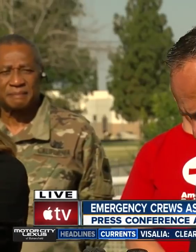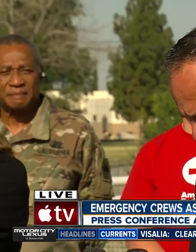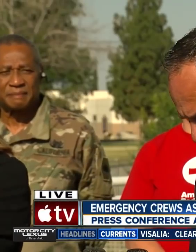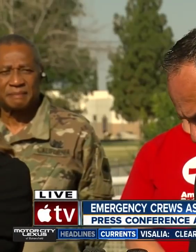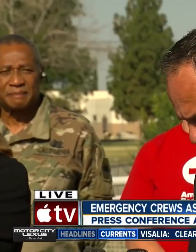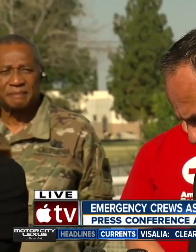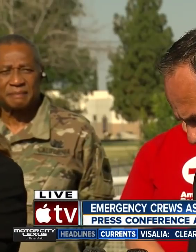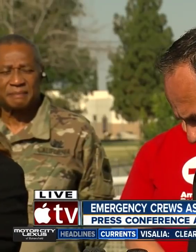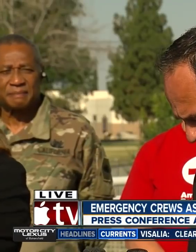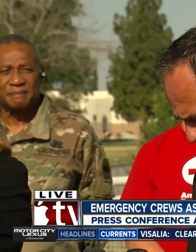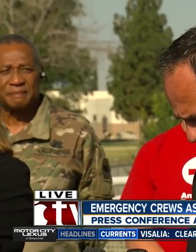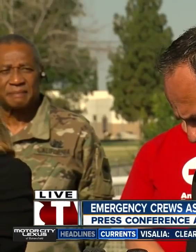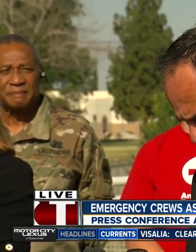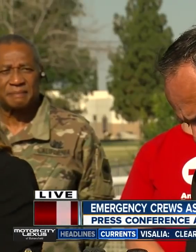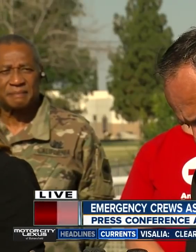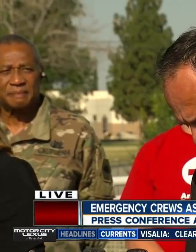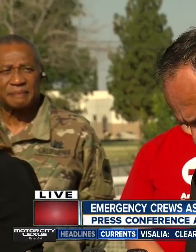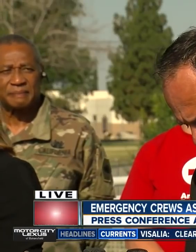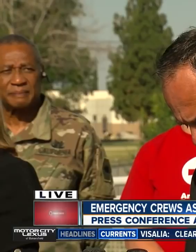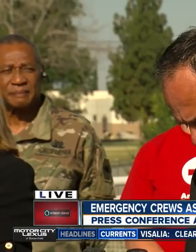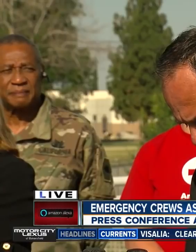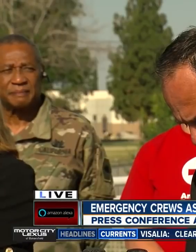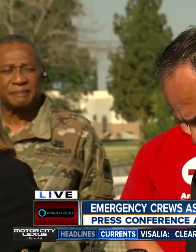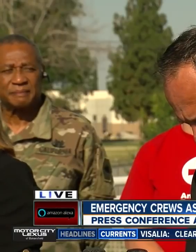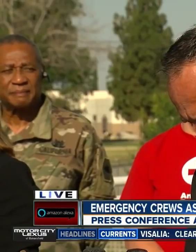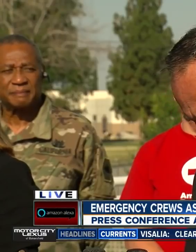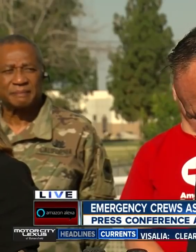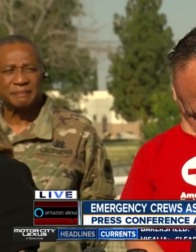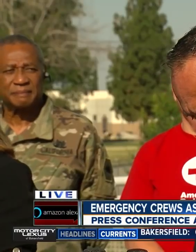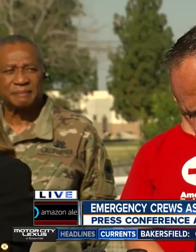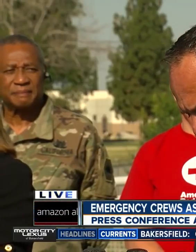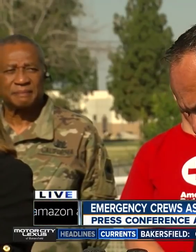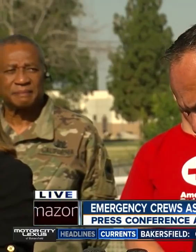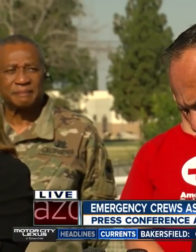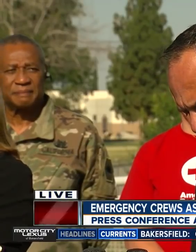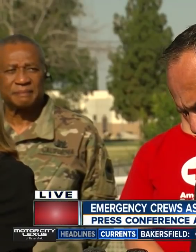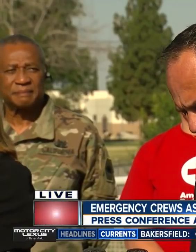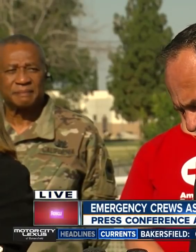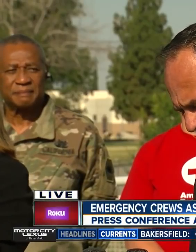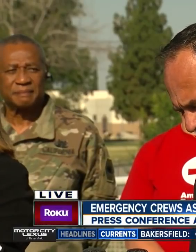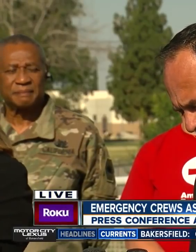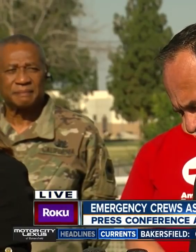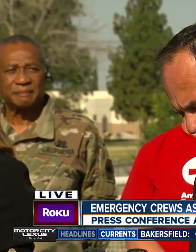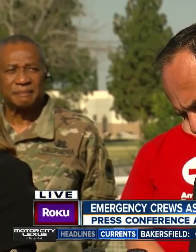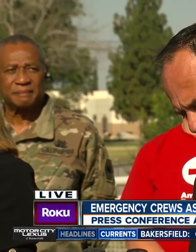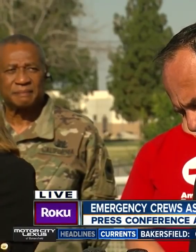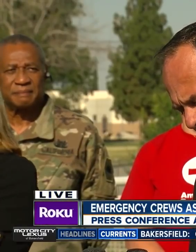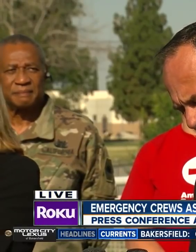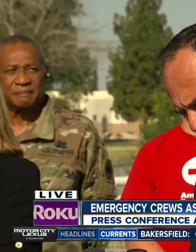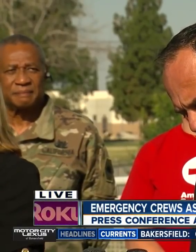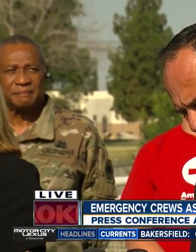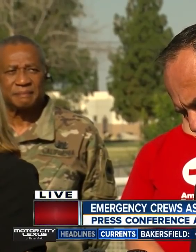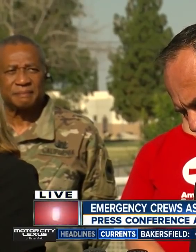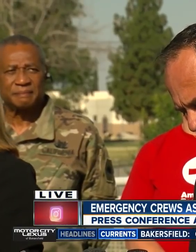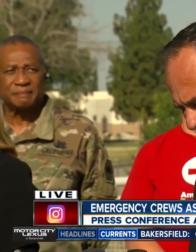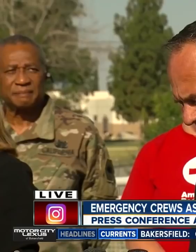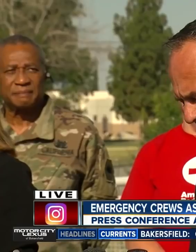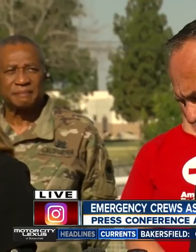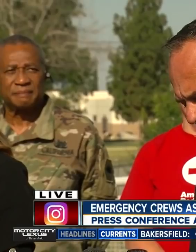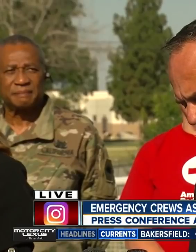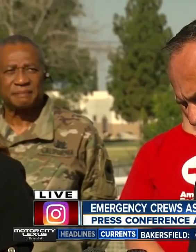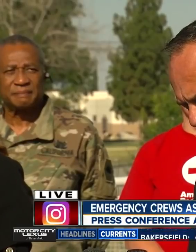situation. Department of Human Services, General Services, and then obviously Cal OES, CHP,